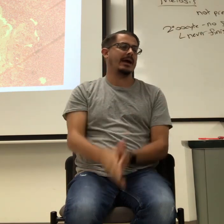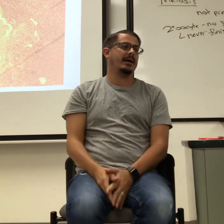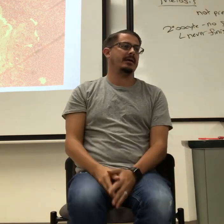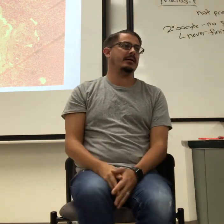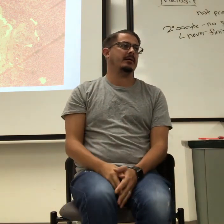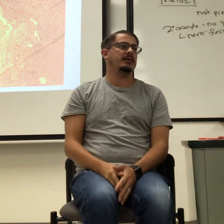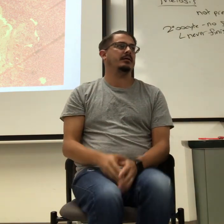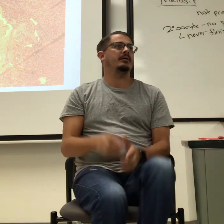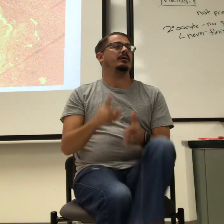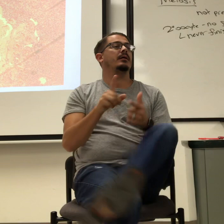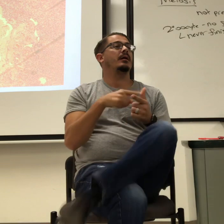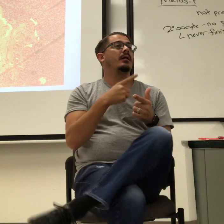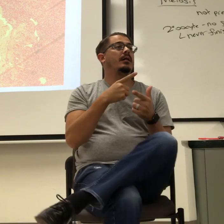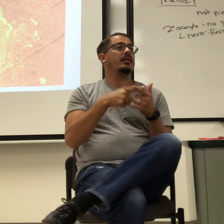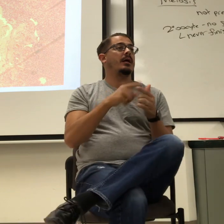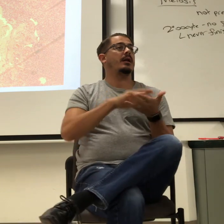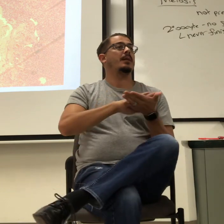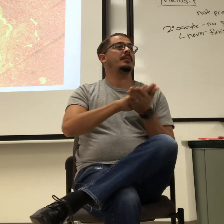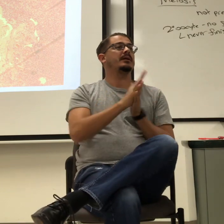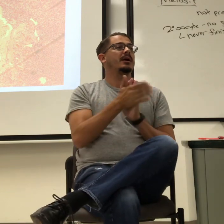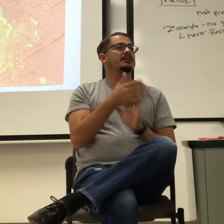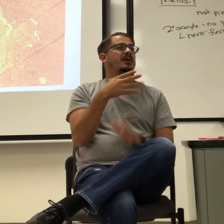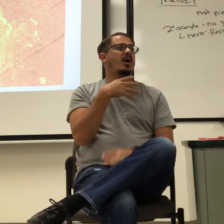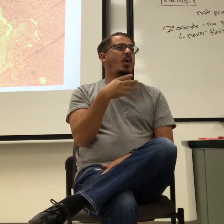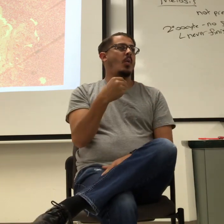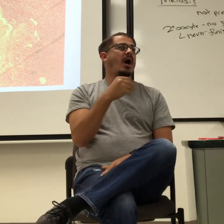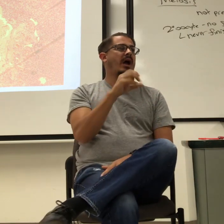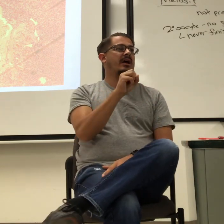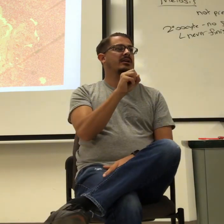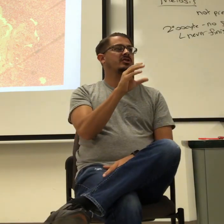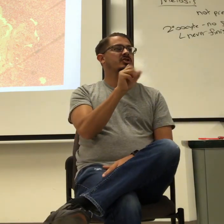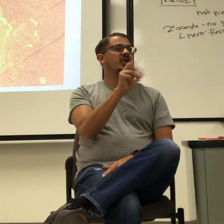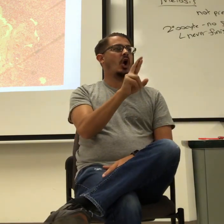and then becomes a white scar,